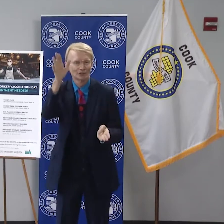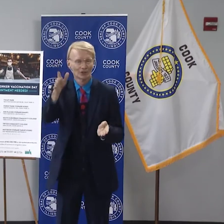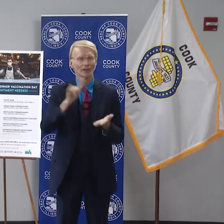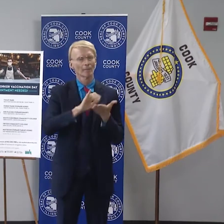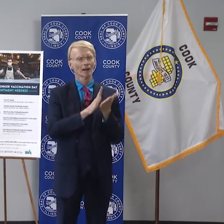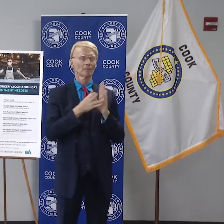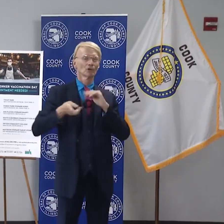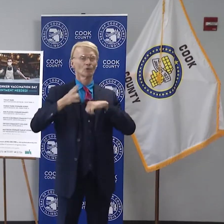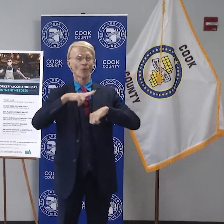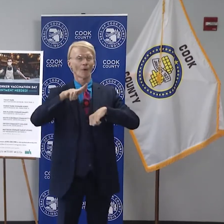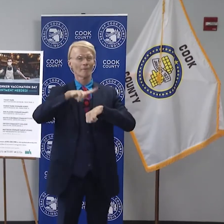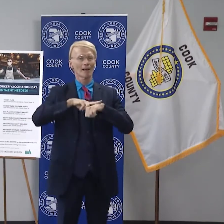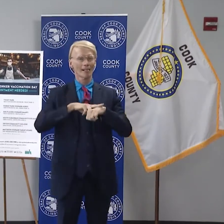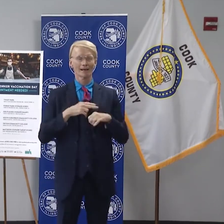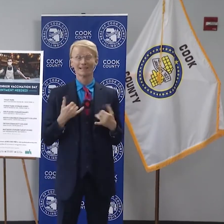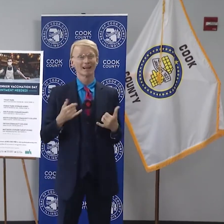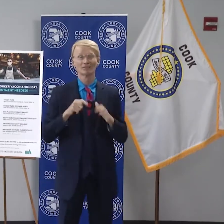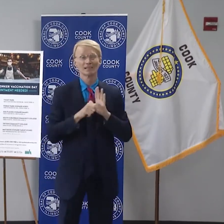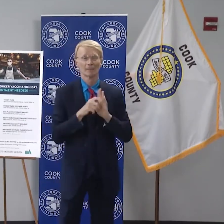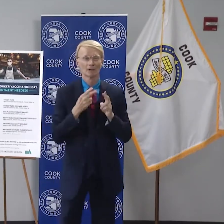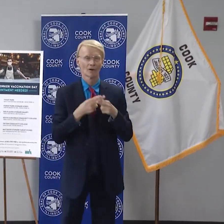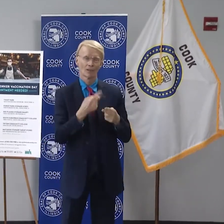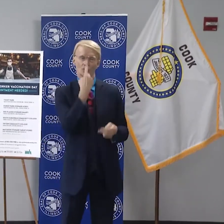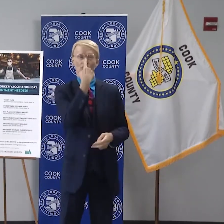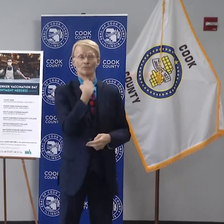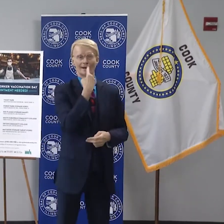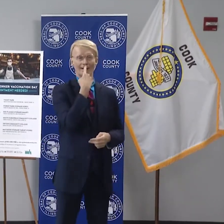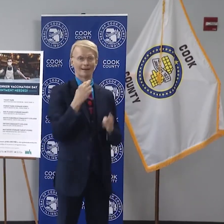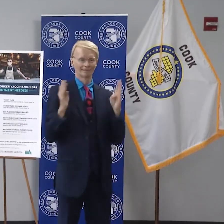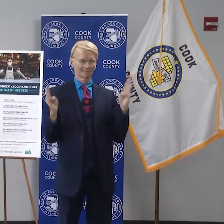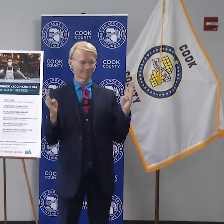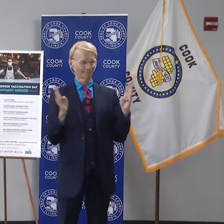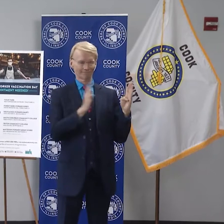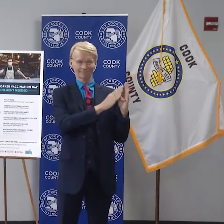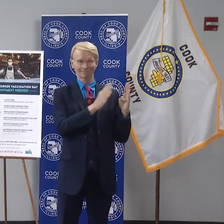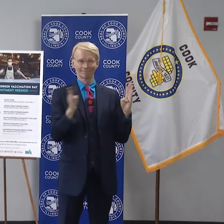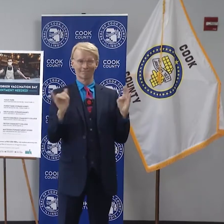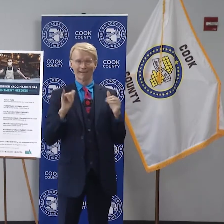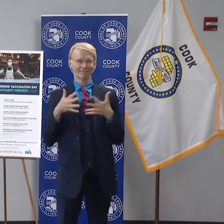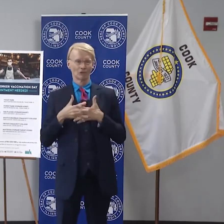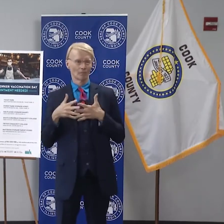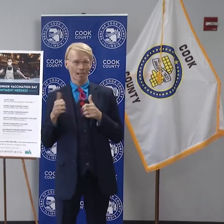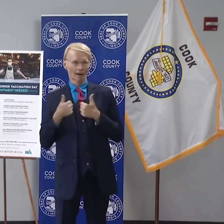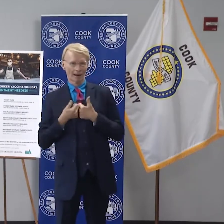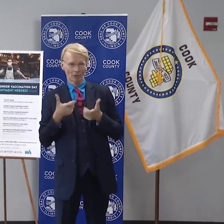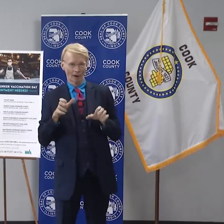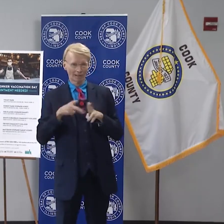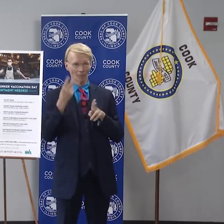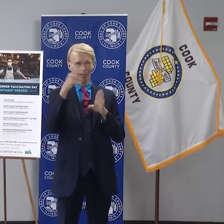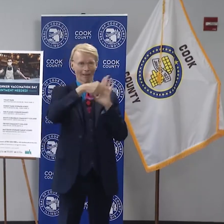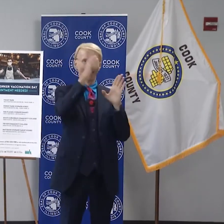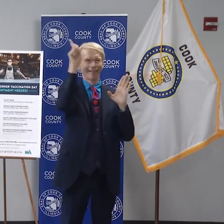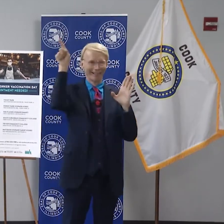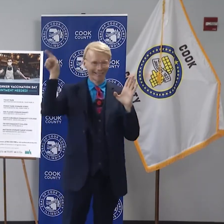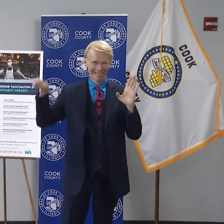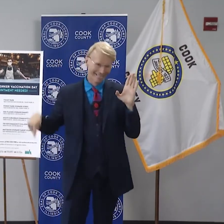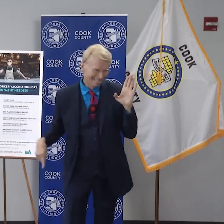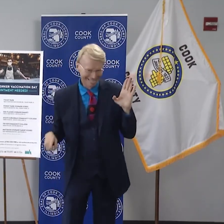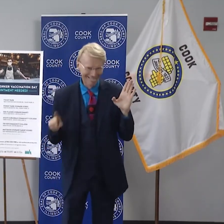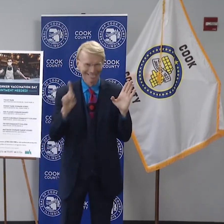part of life. We're in that red zone of football game, and we don't want to double doink off of the off of